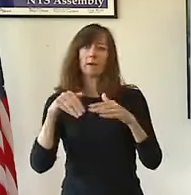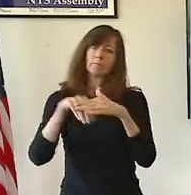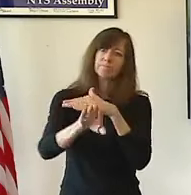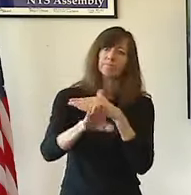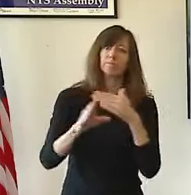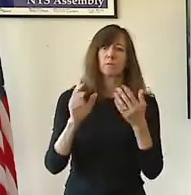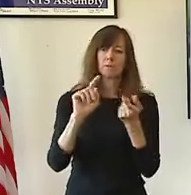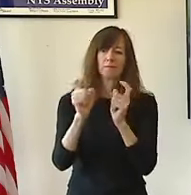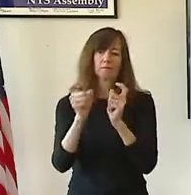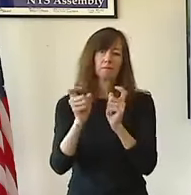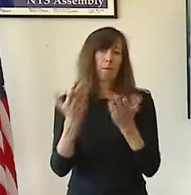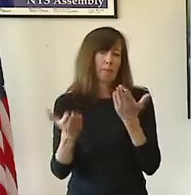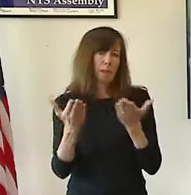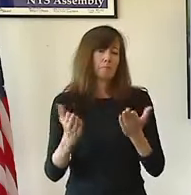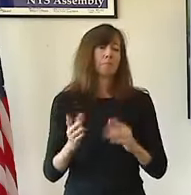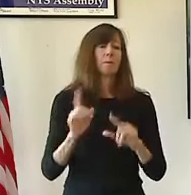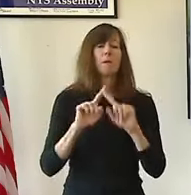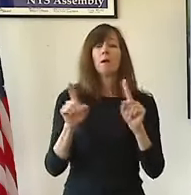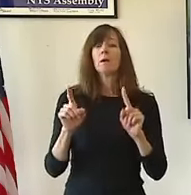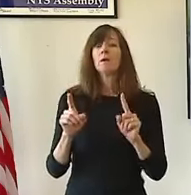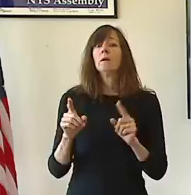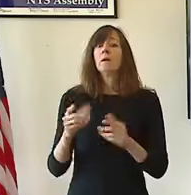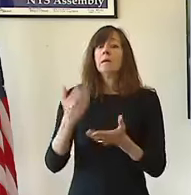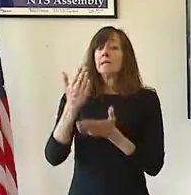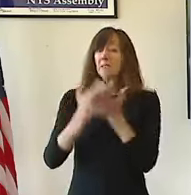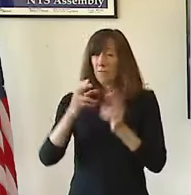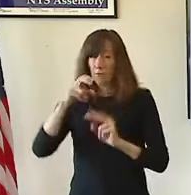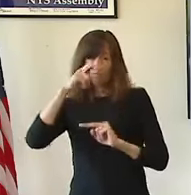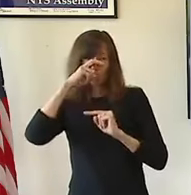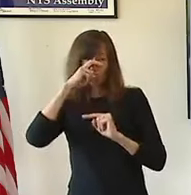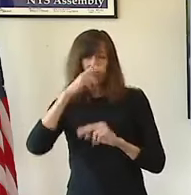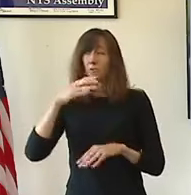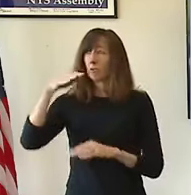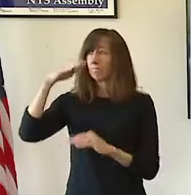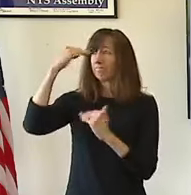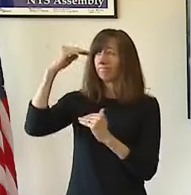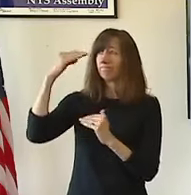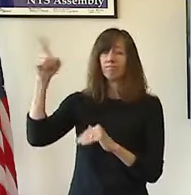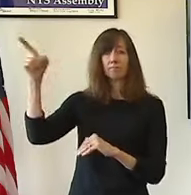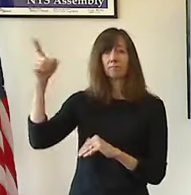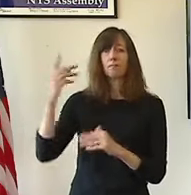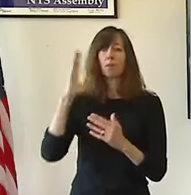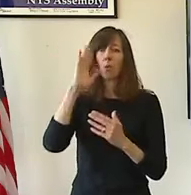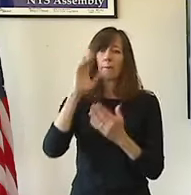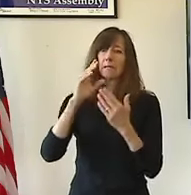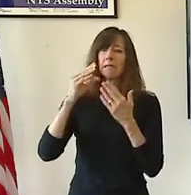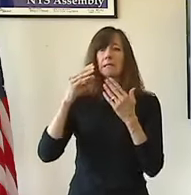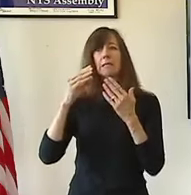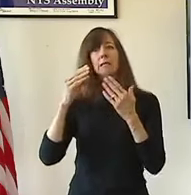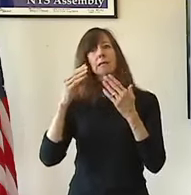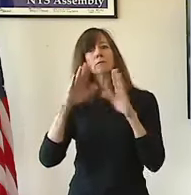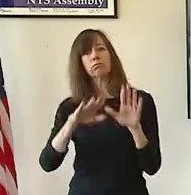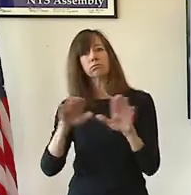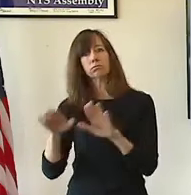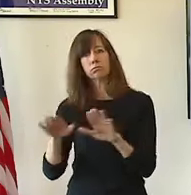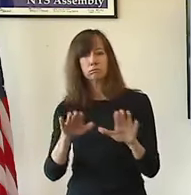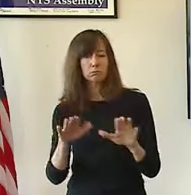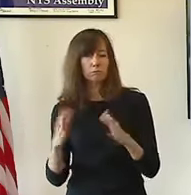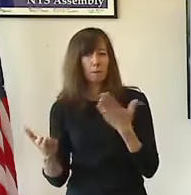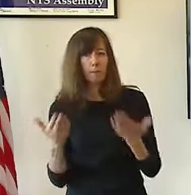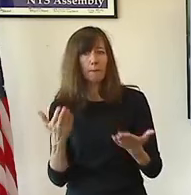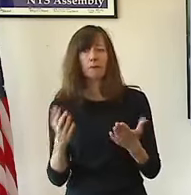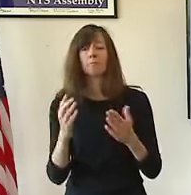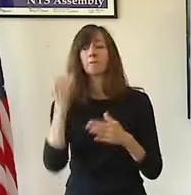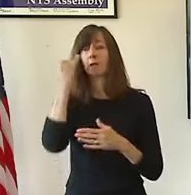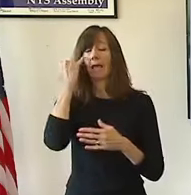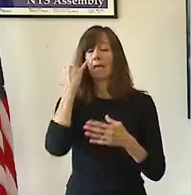strict guidances will be relieved. However, wear one as we get further along in phase 3 and phase 4. If those change, wear one if you